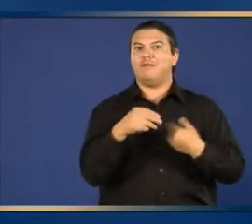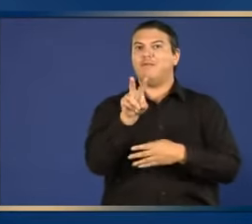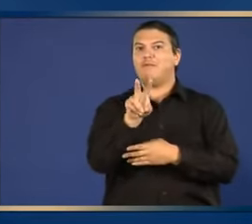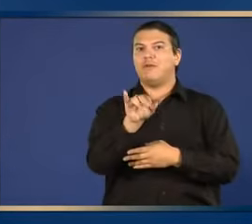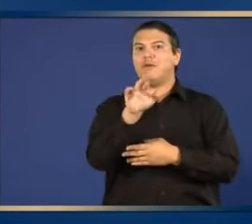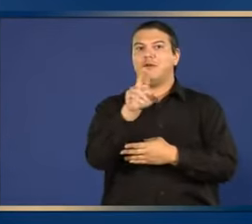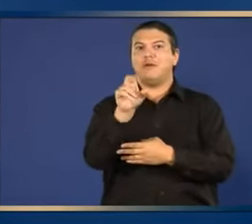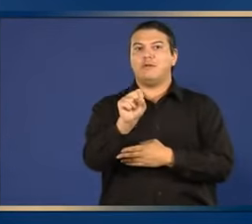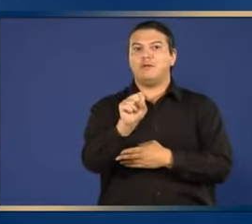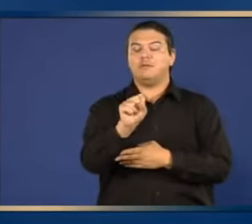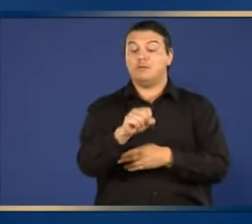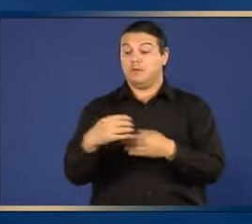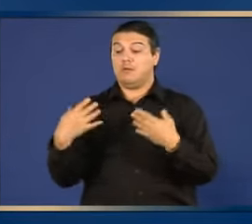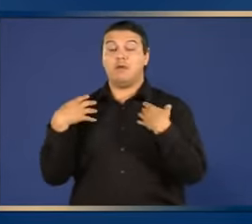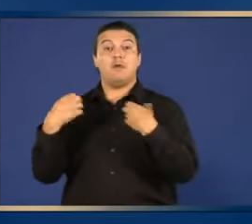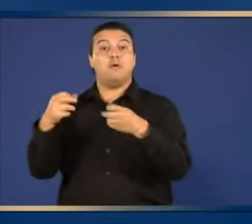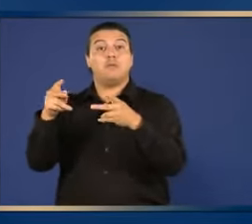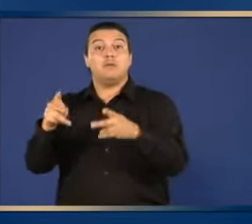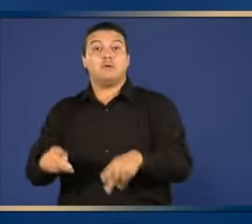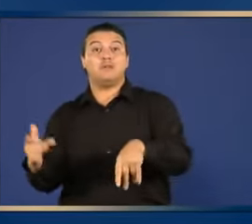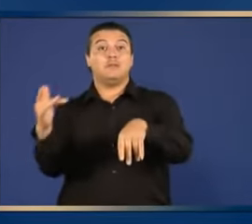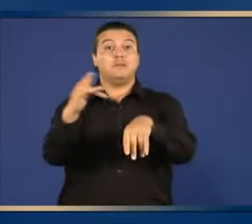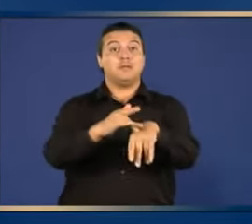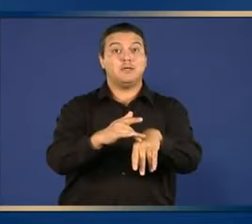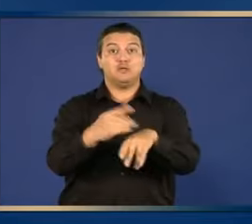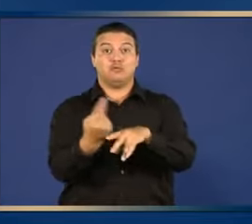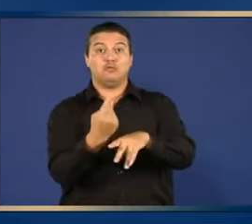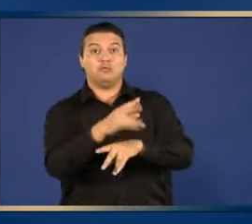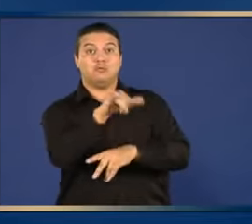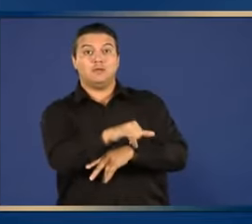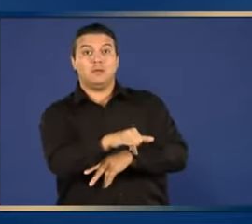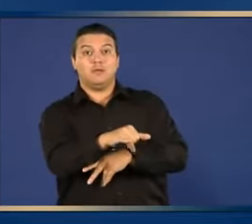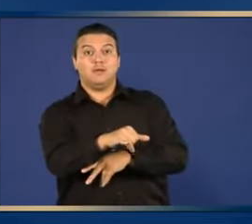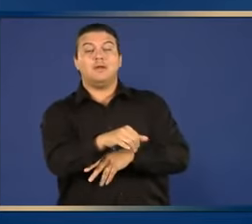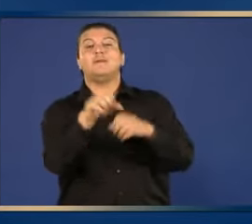Smallpox is not spread by insects or animals.